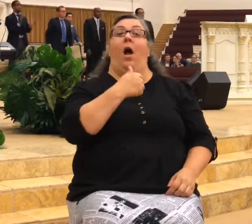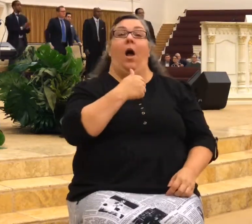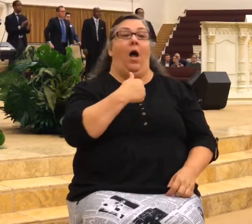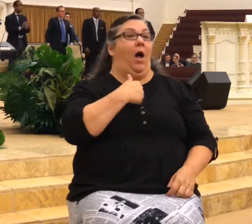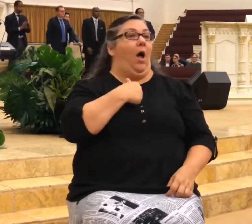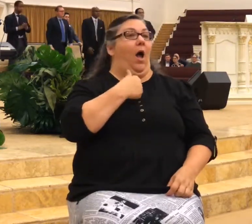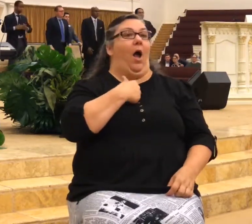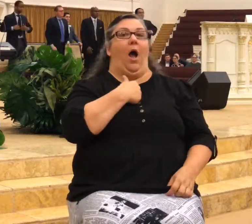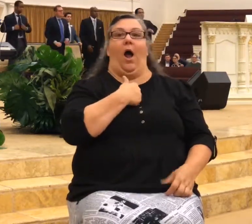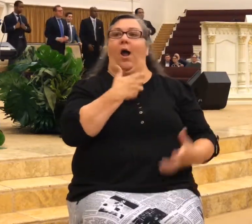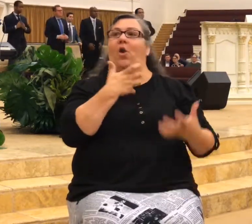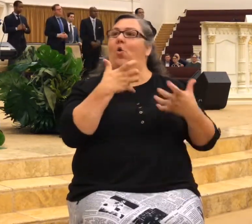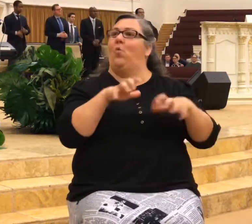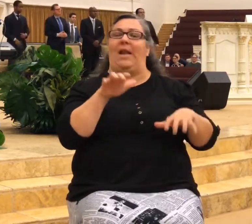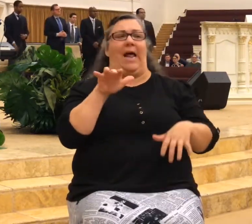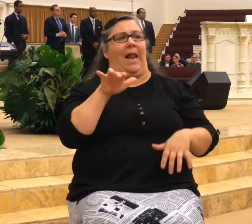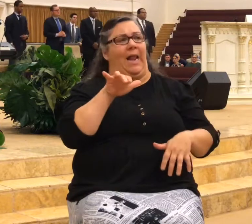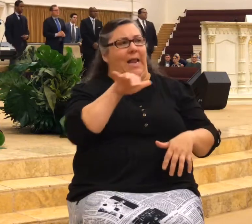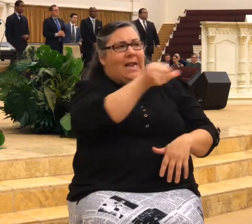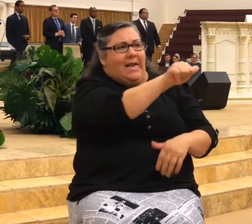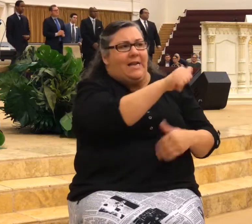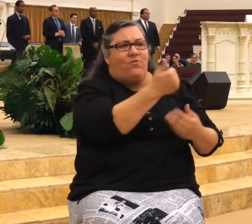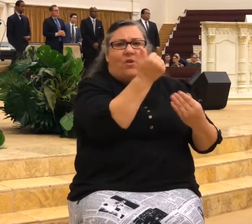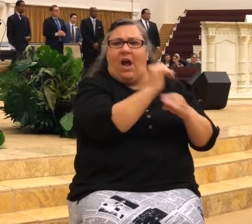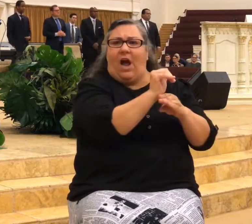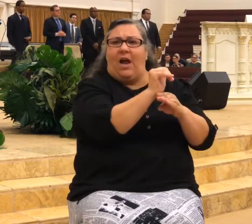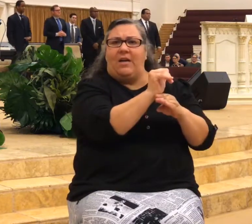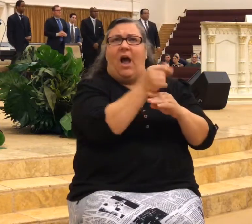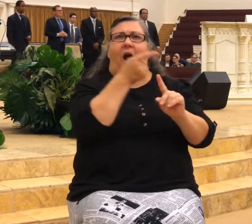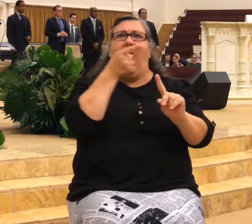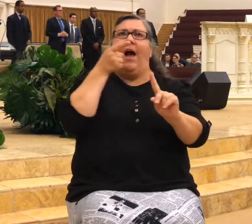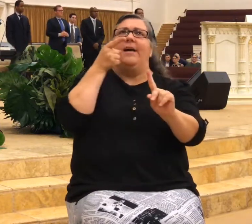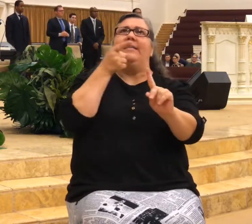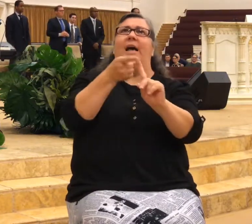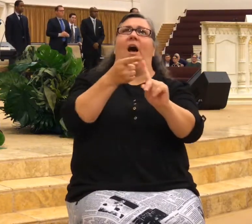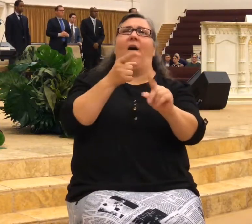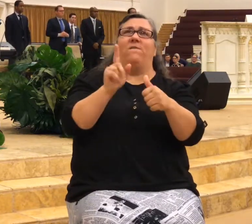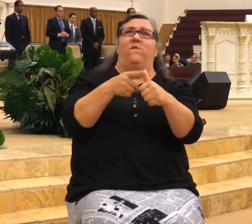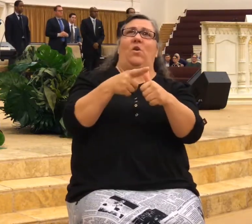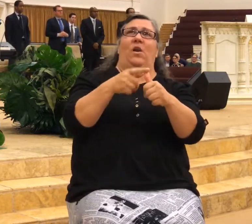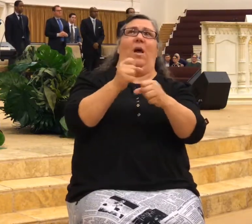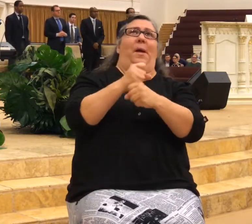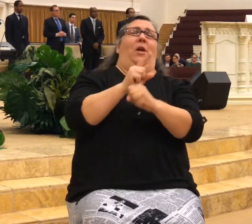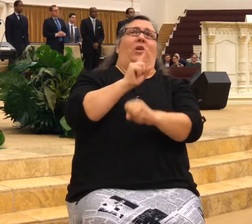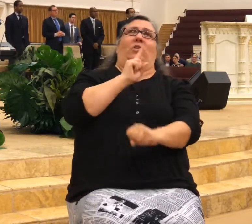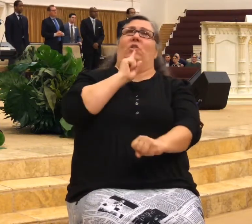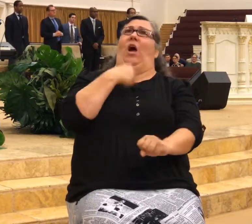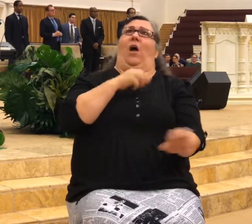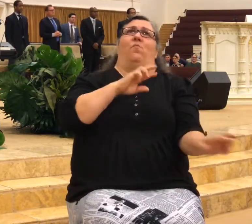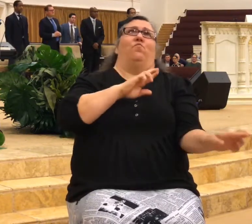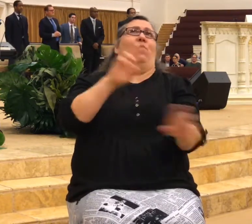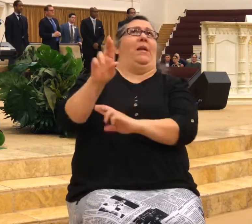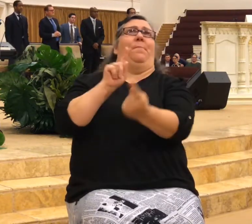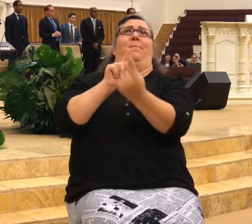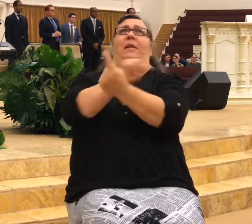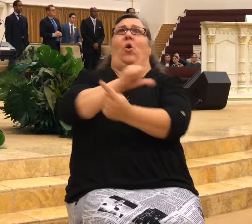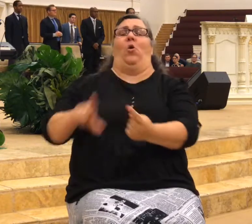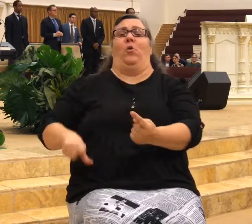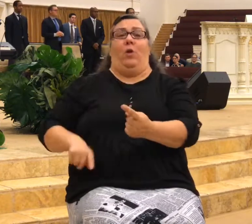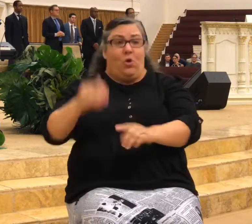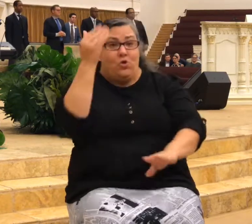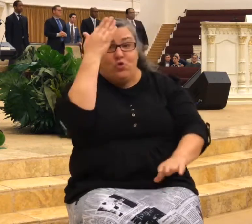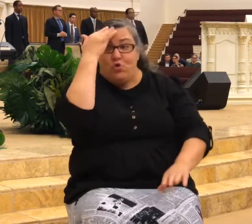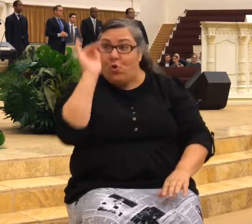not want to leave this service until I had made sure that I was ready to meet the Lord. Did you know the Lord